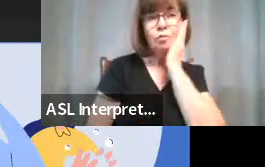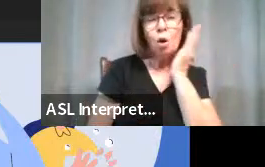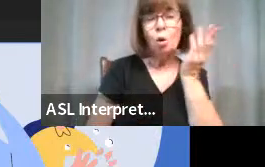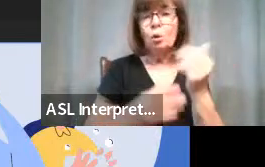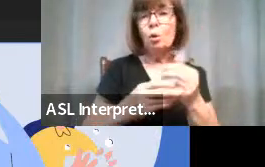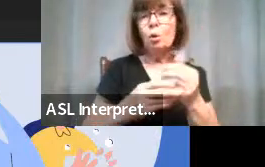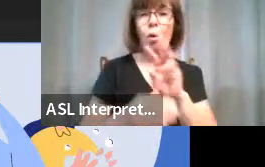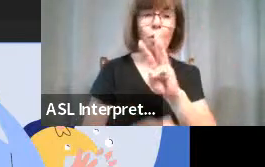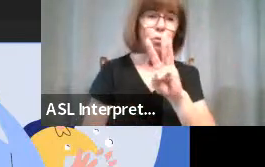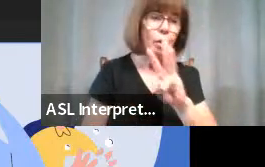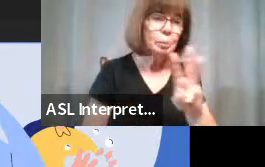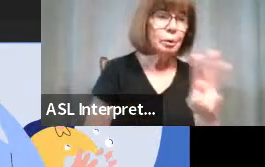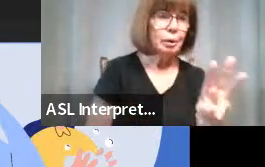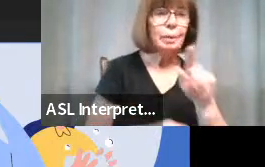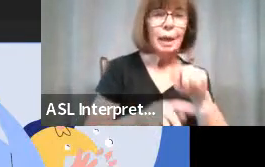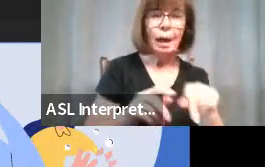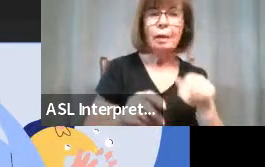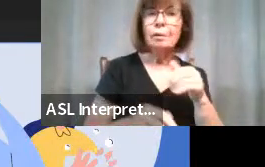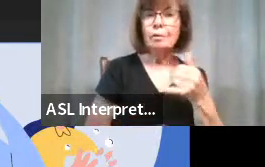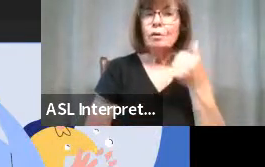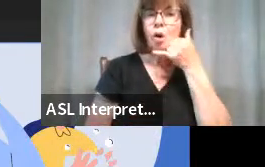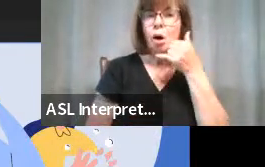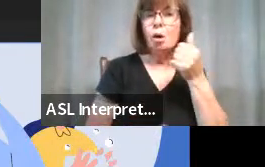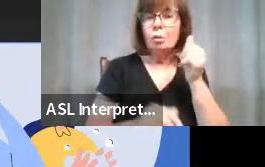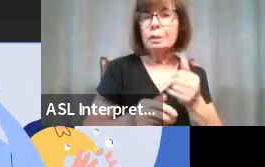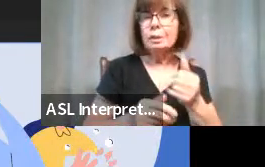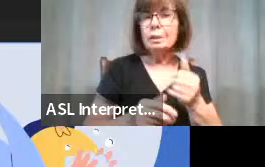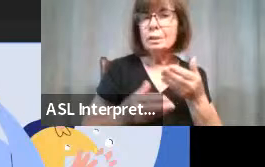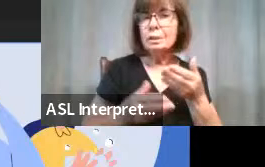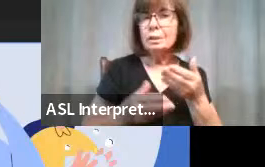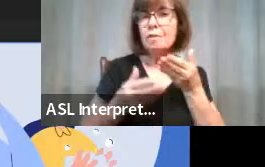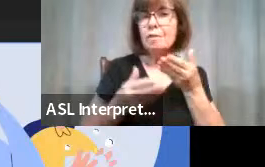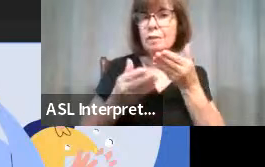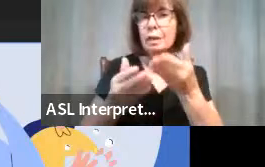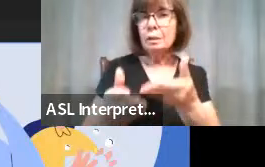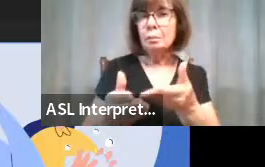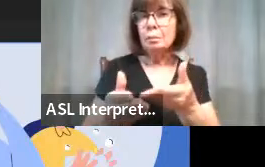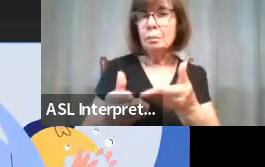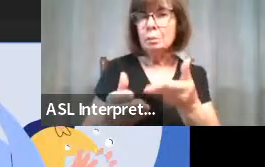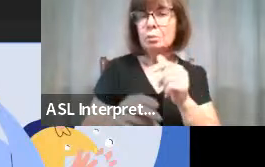to do that. Great.